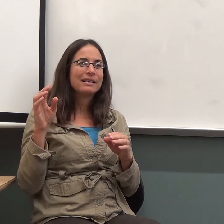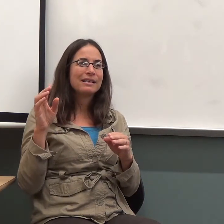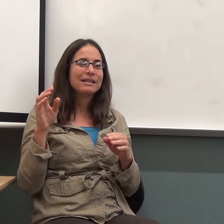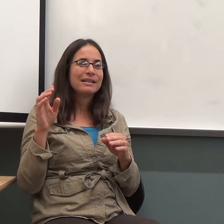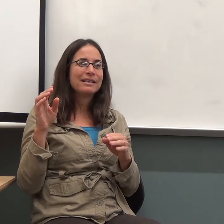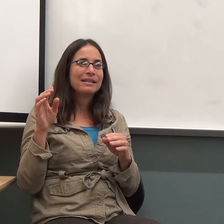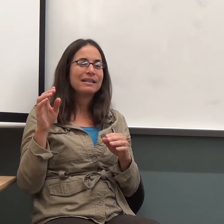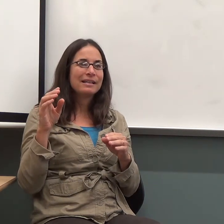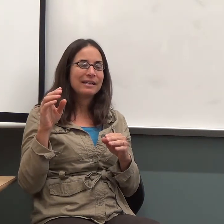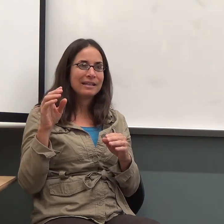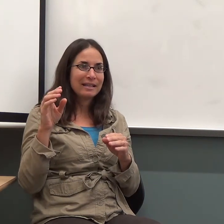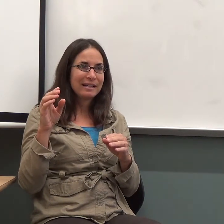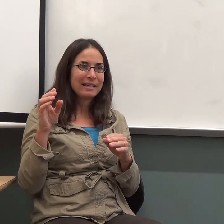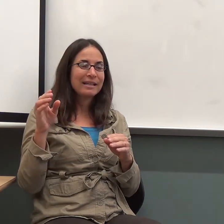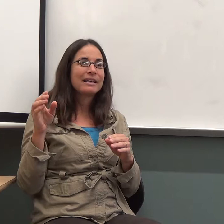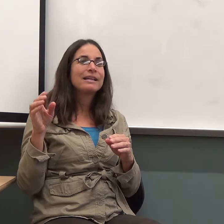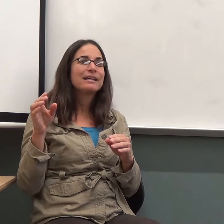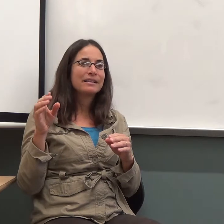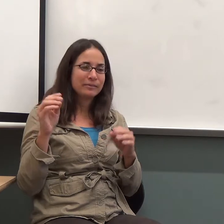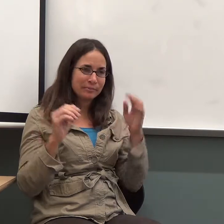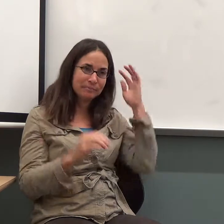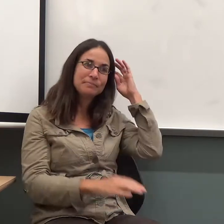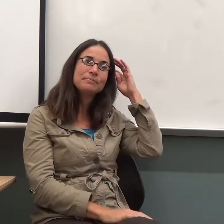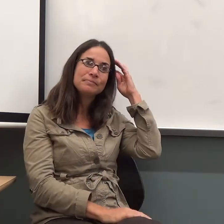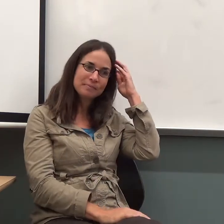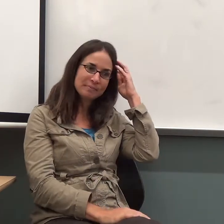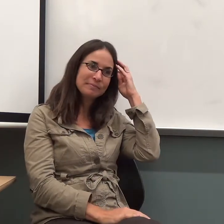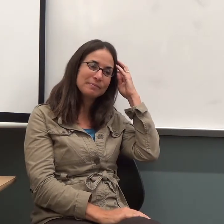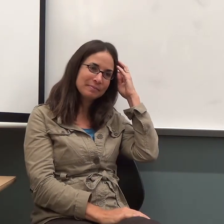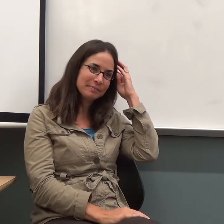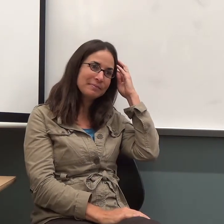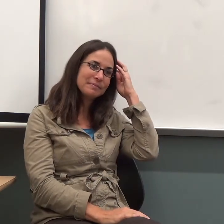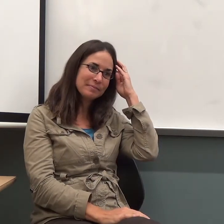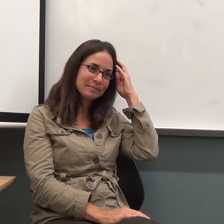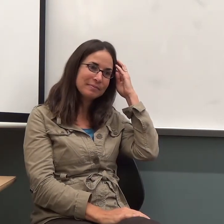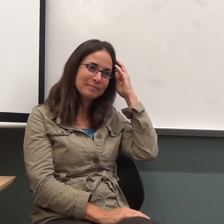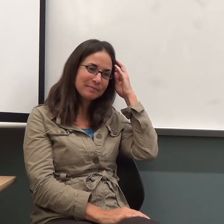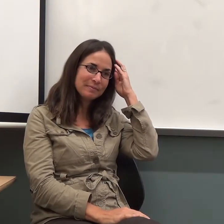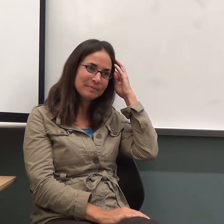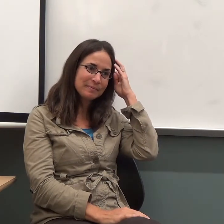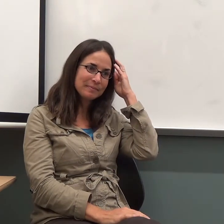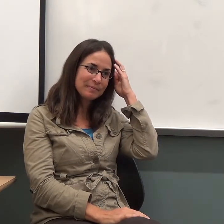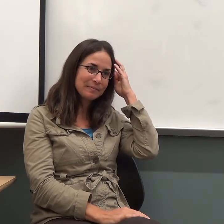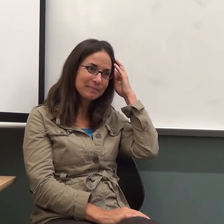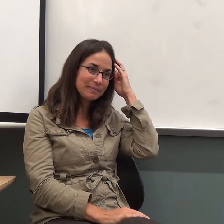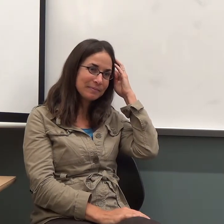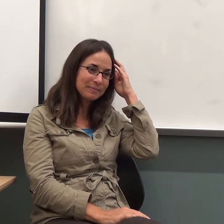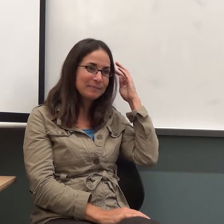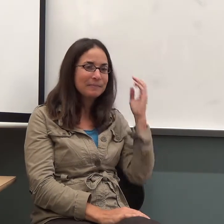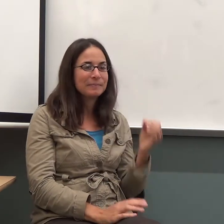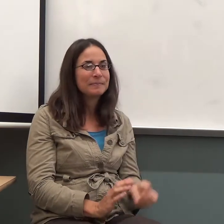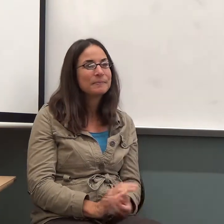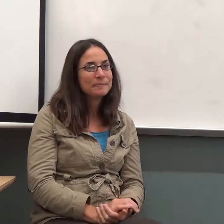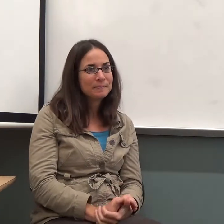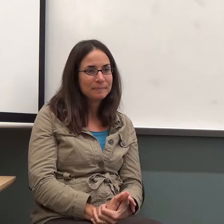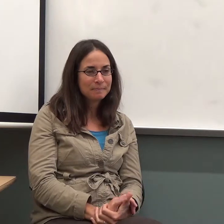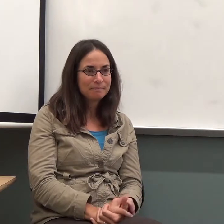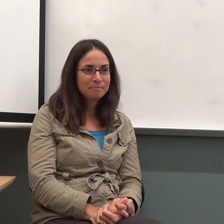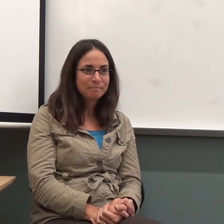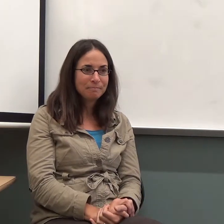operator operates the machine, but isn't driving the car. Yes. Oh my goodness, this is Unless complicated. unless he leaves his hands on the steering